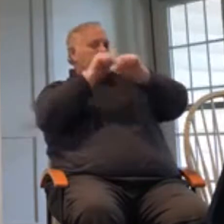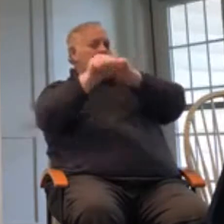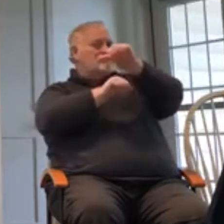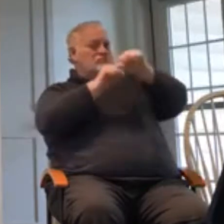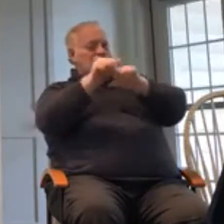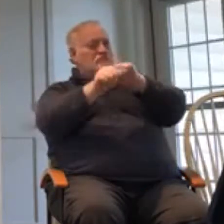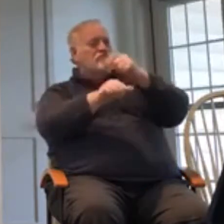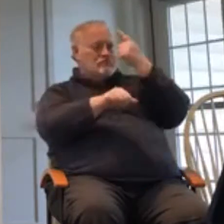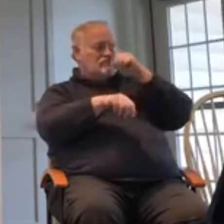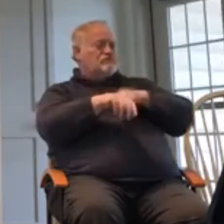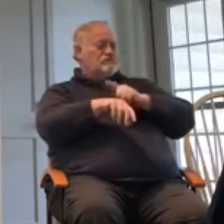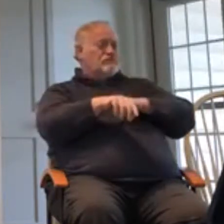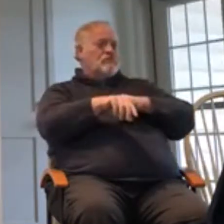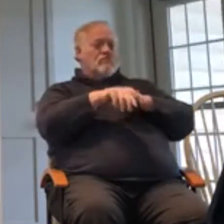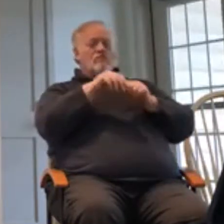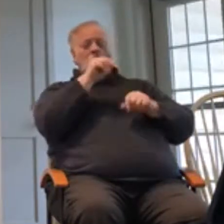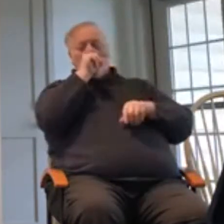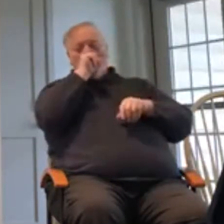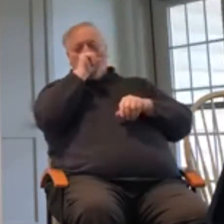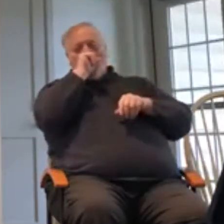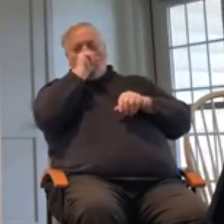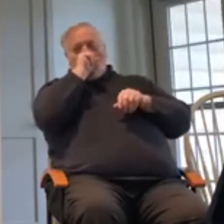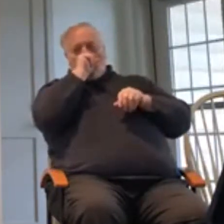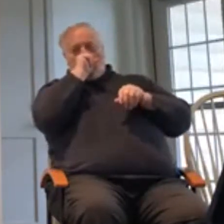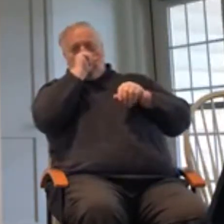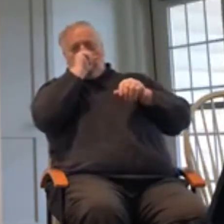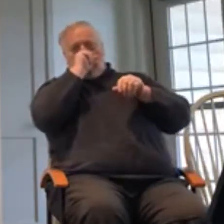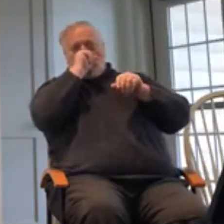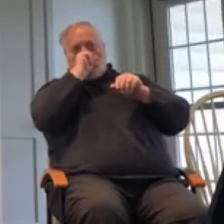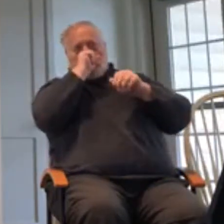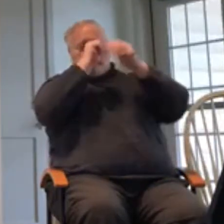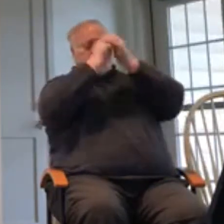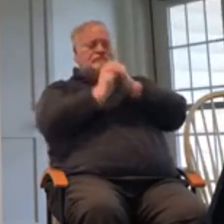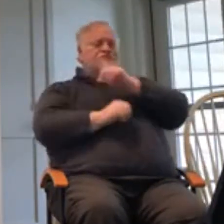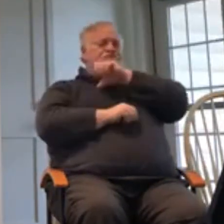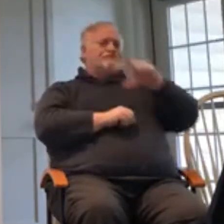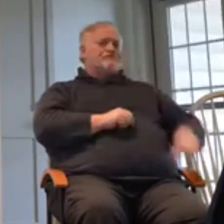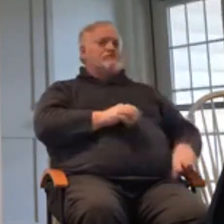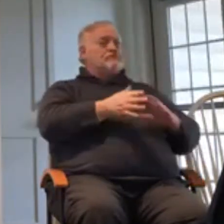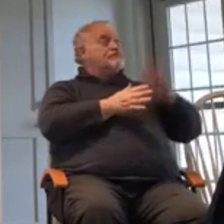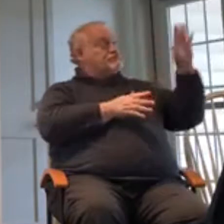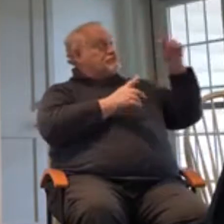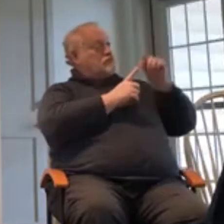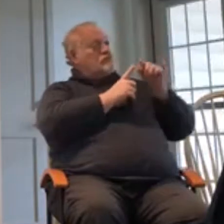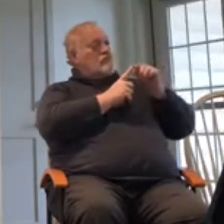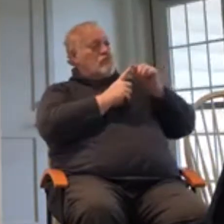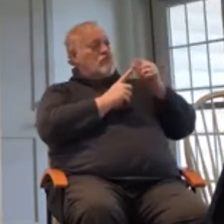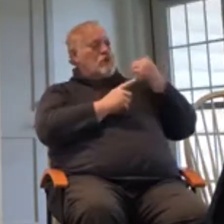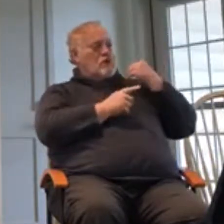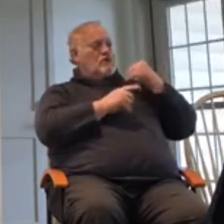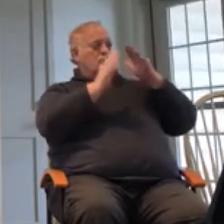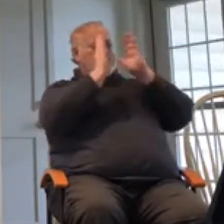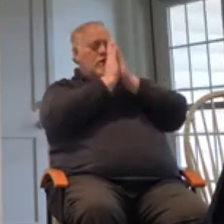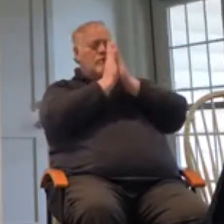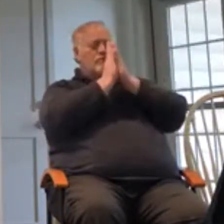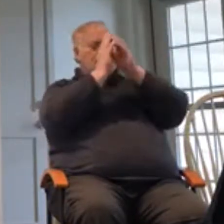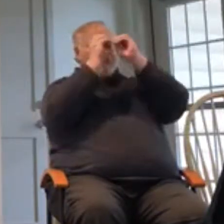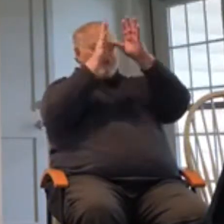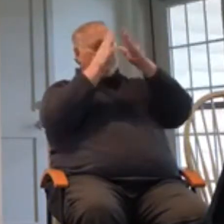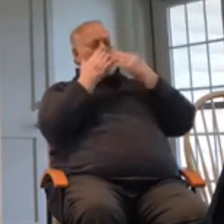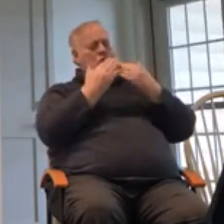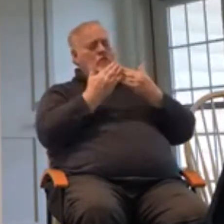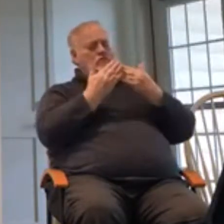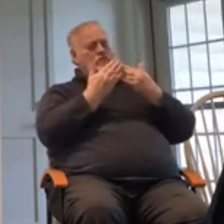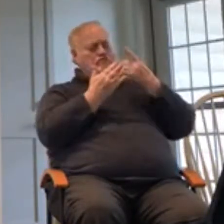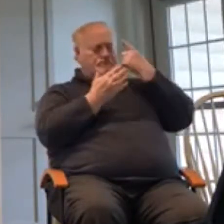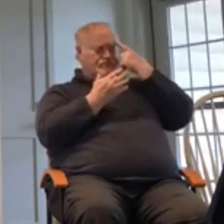for a while, worship the Lord, study His Word. And before we get started, let's pray. Father, we do thank you